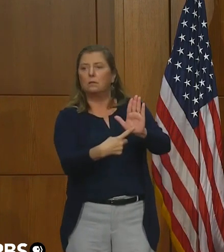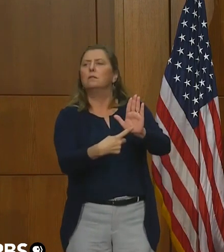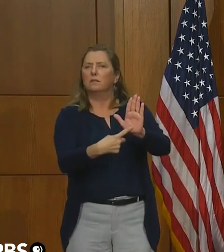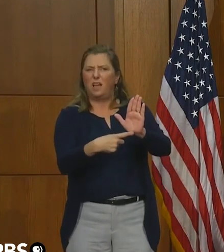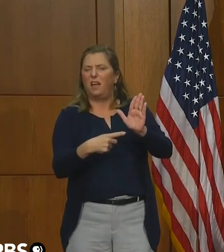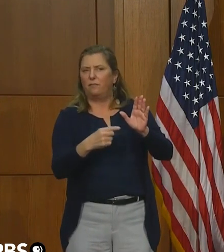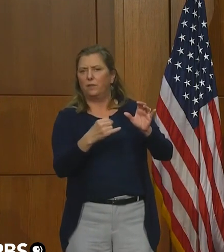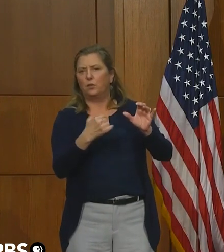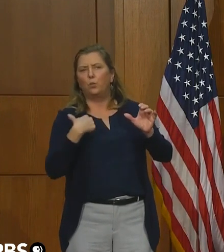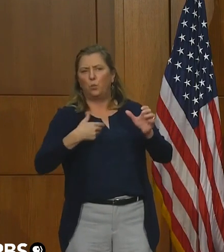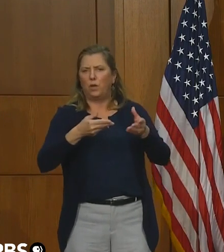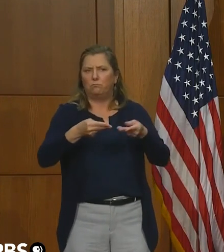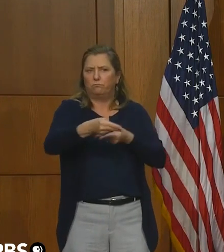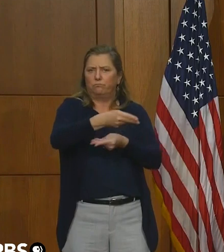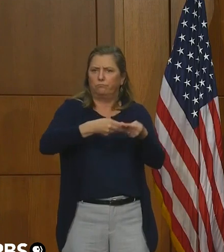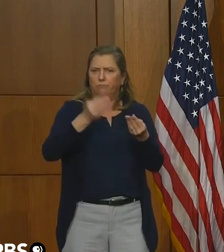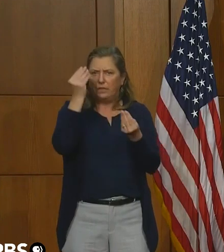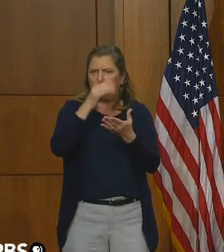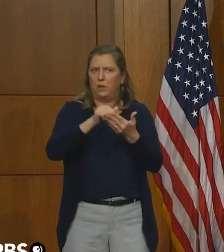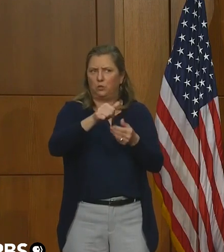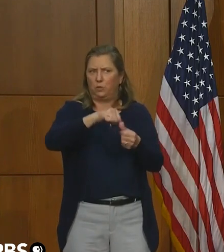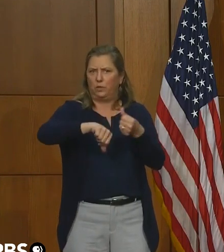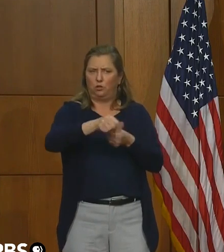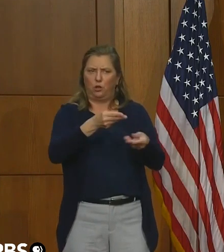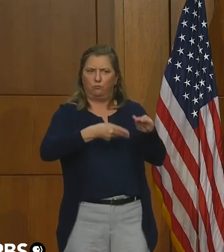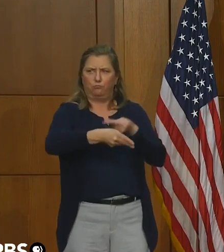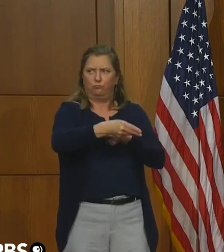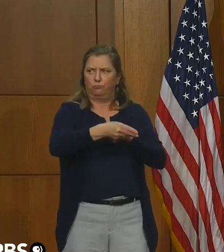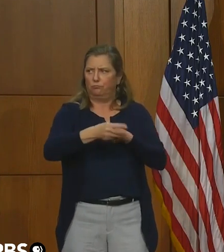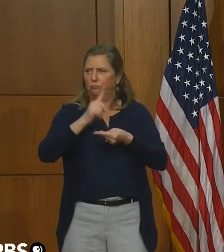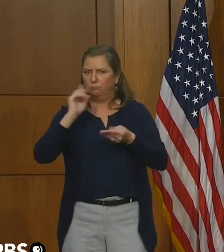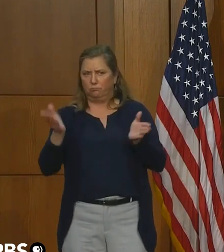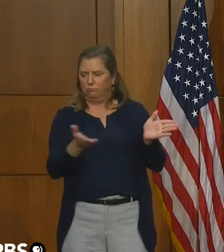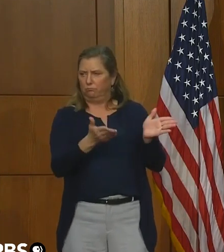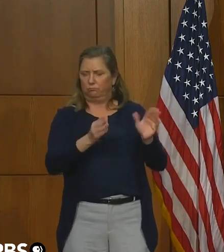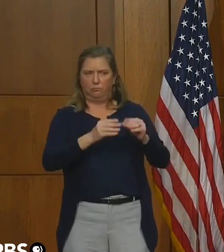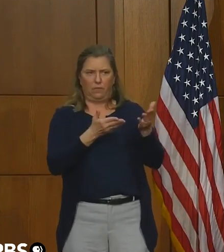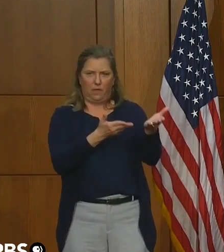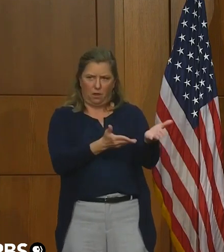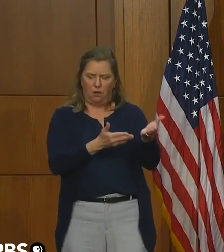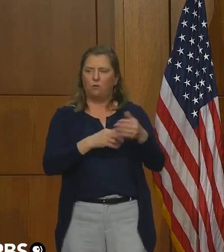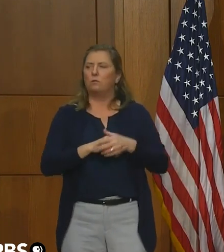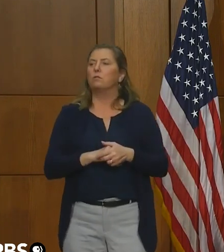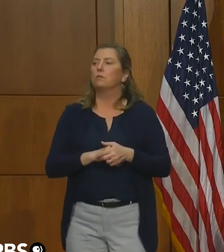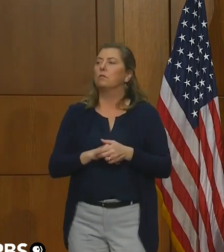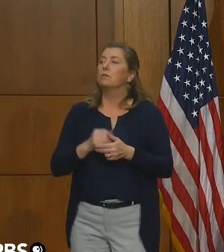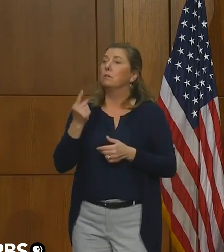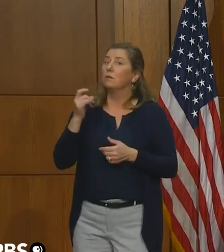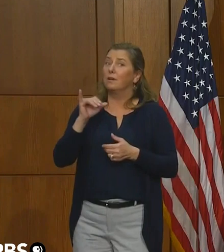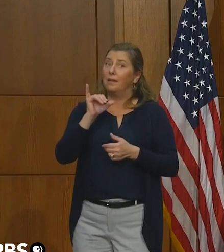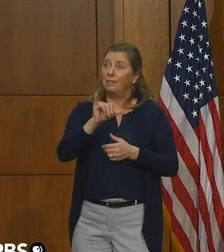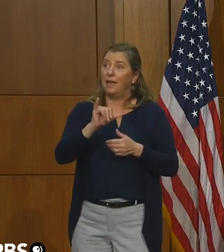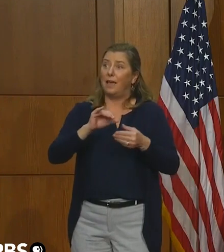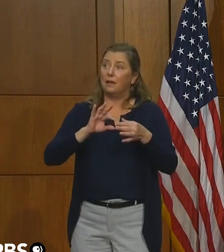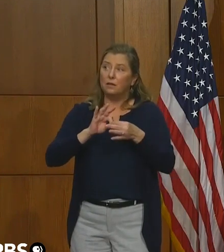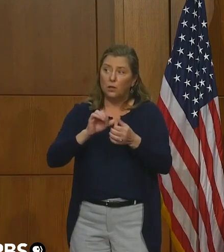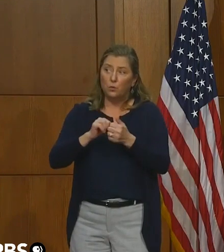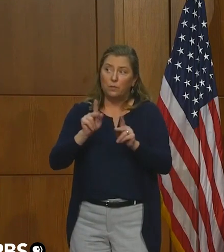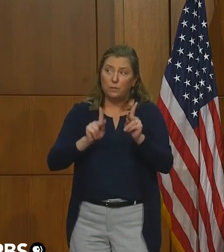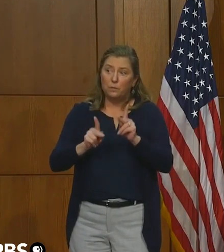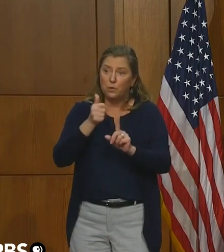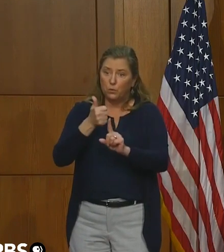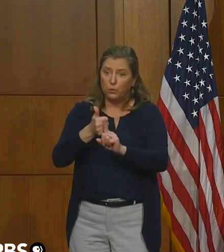share data back and forth, that was readily accessible. Also, that only has to do with those that have